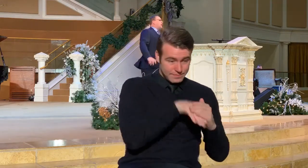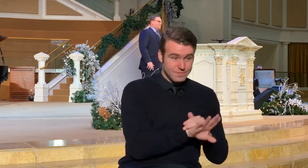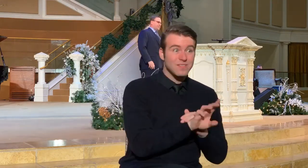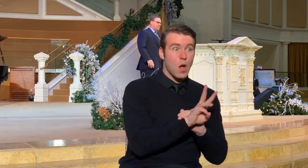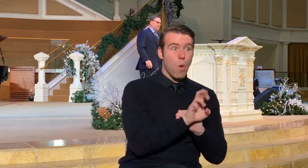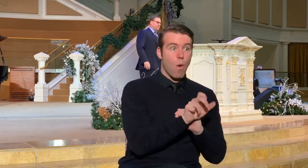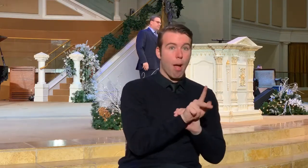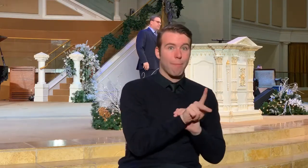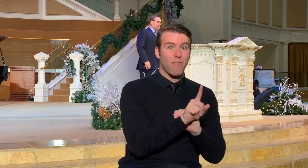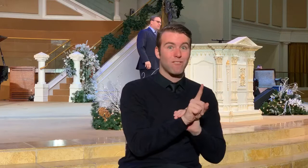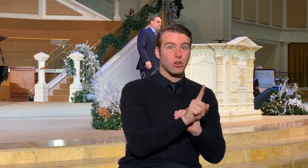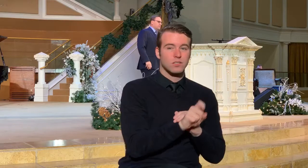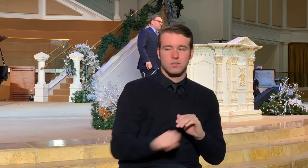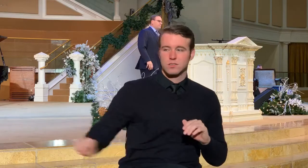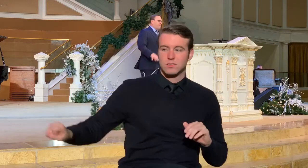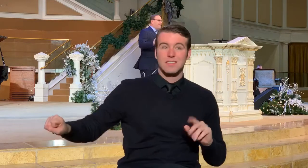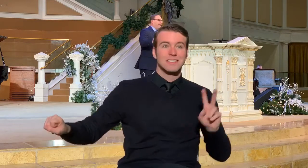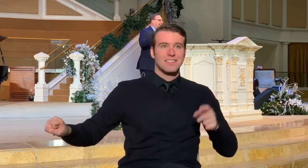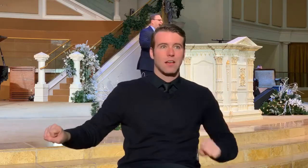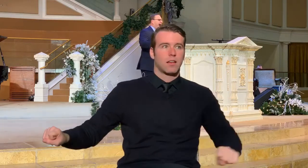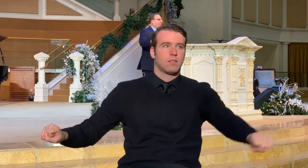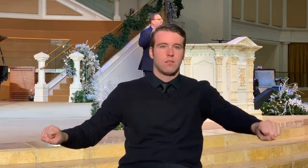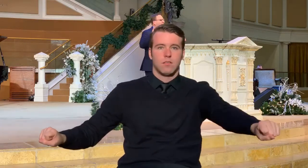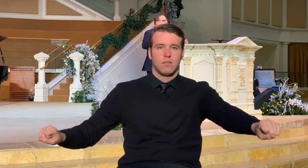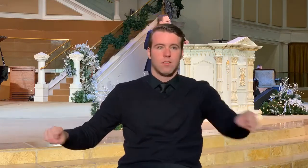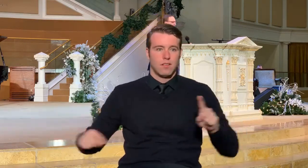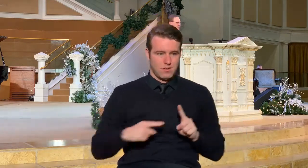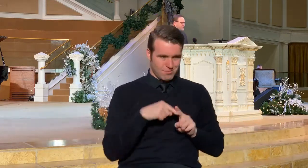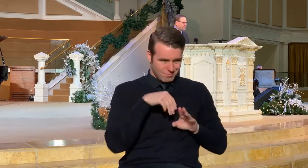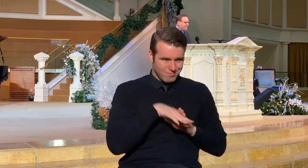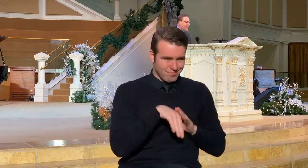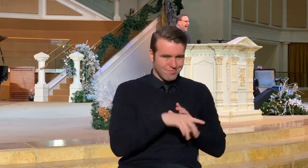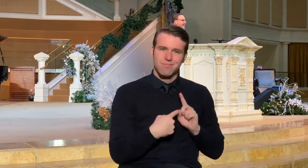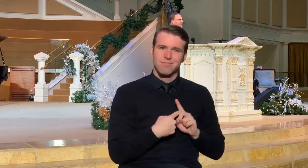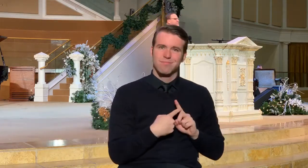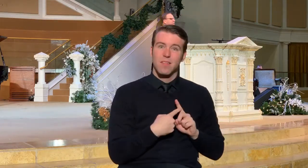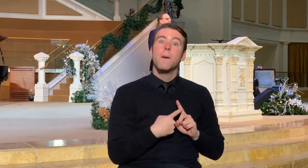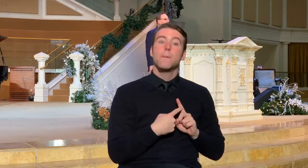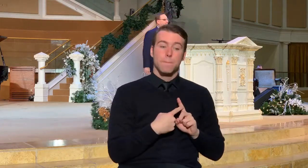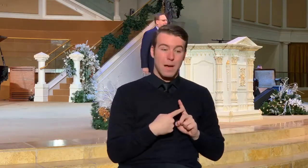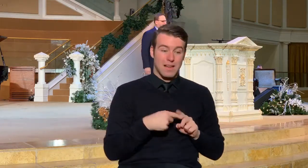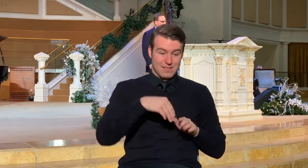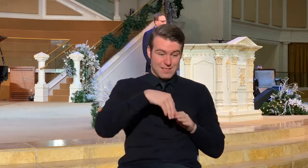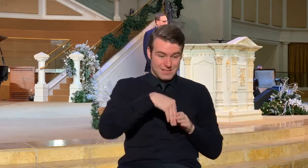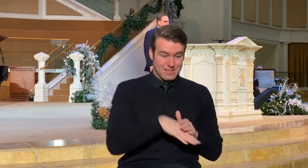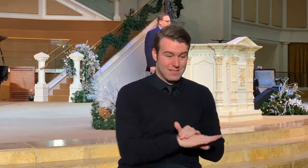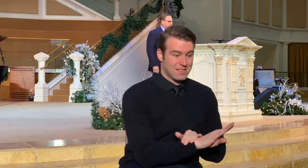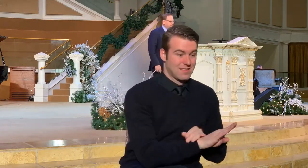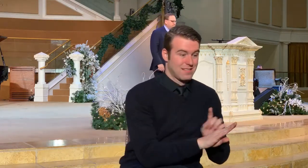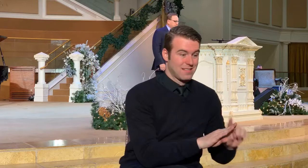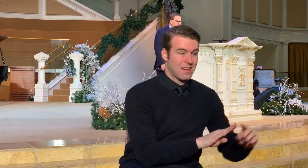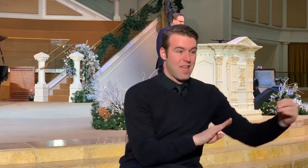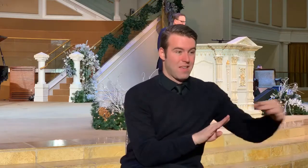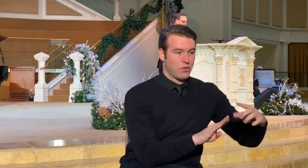the wolves. But they allowed the influence of the lions round about.